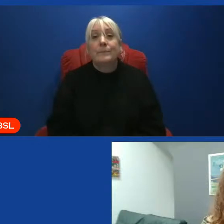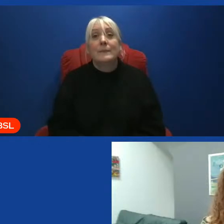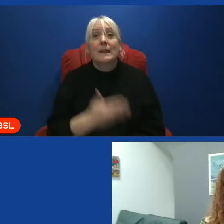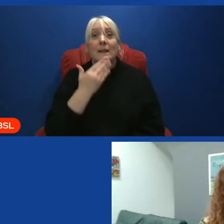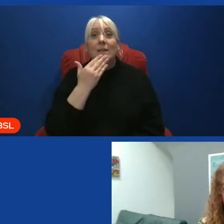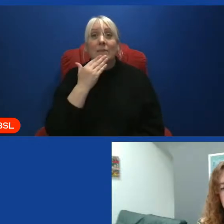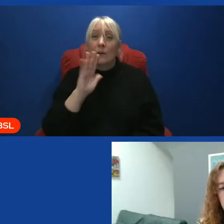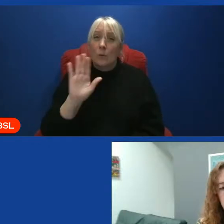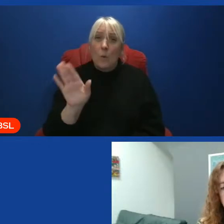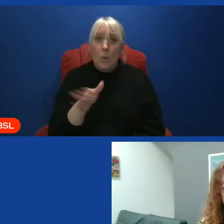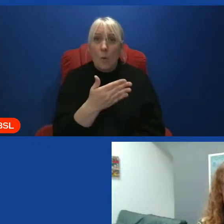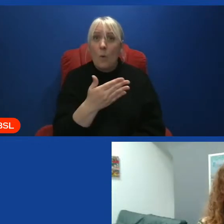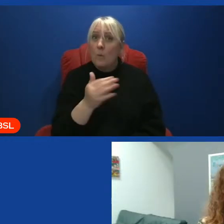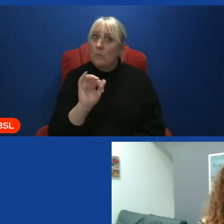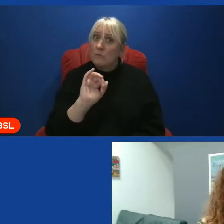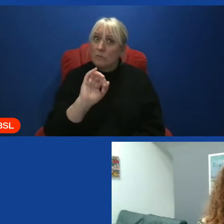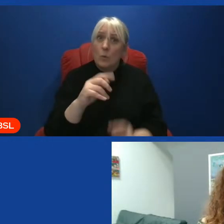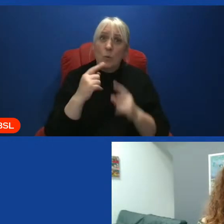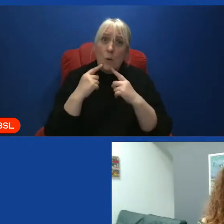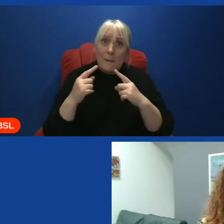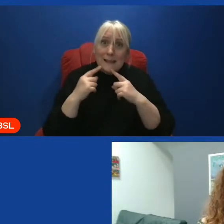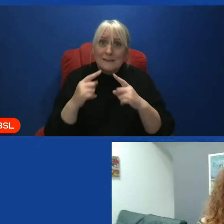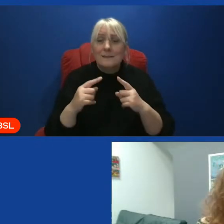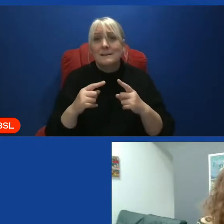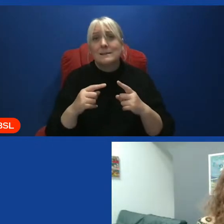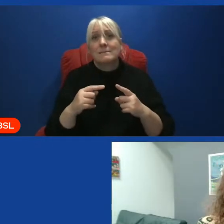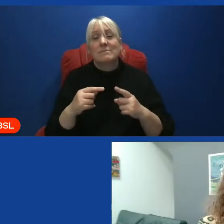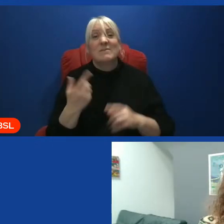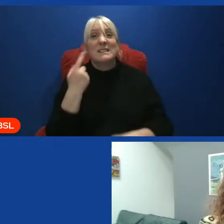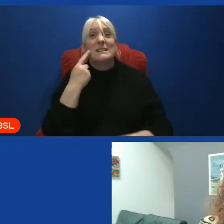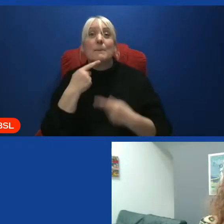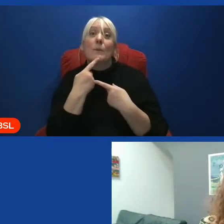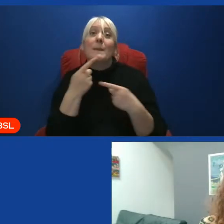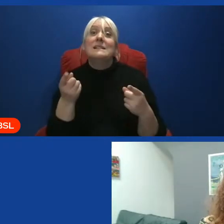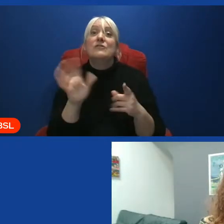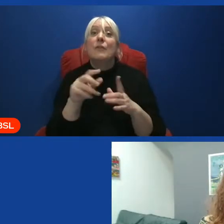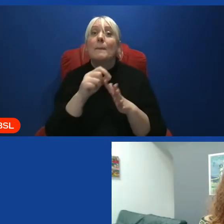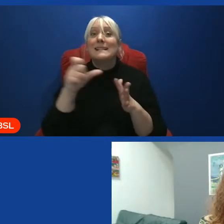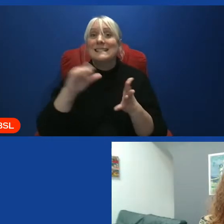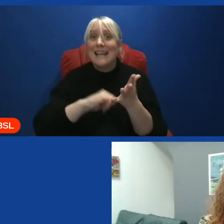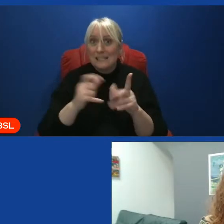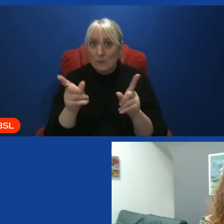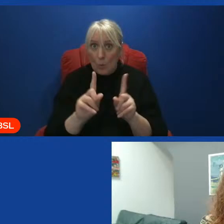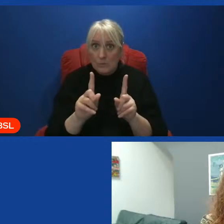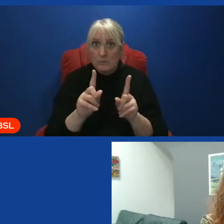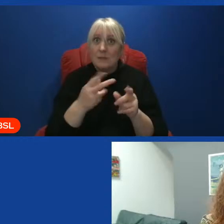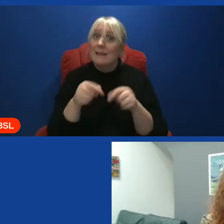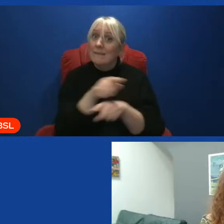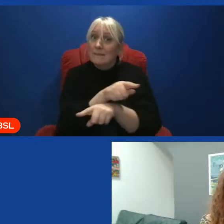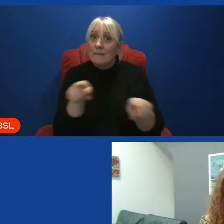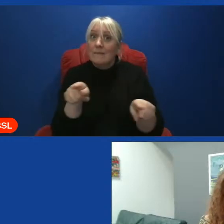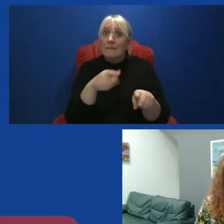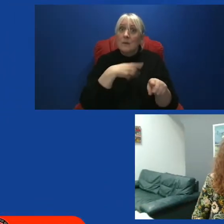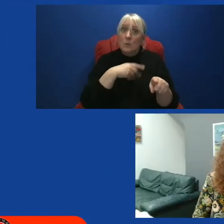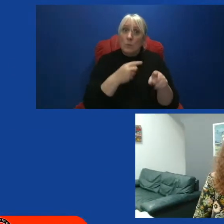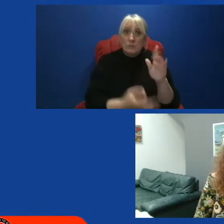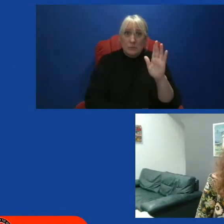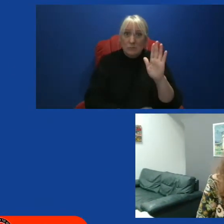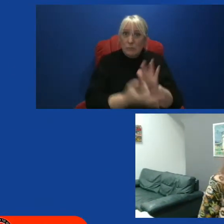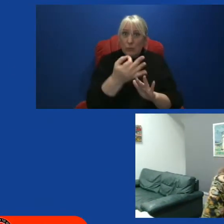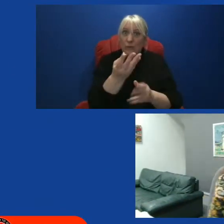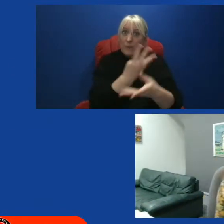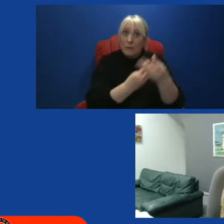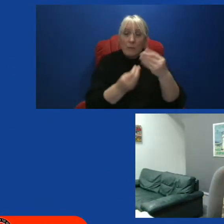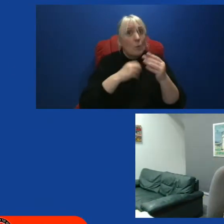again for your contributions tonight. Simple message from PCS is this: that if you genuinely want to boost the economy, if you want to grow